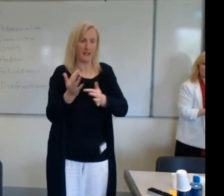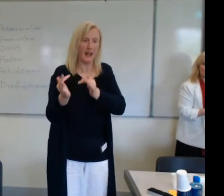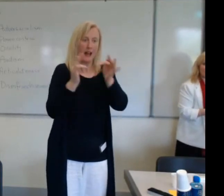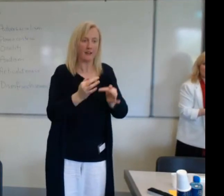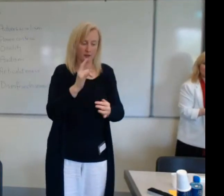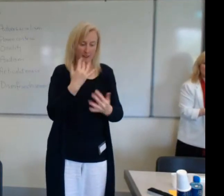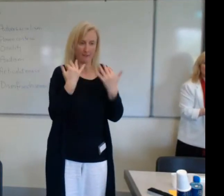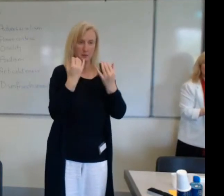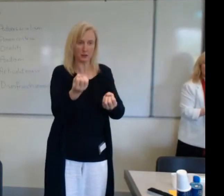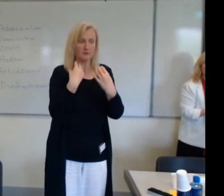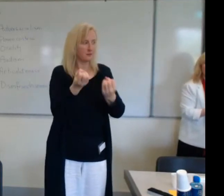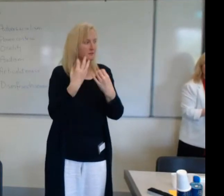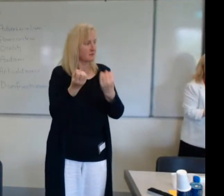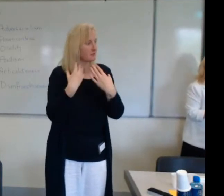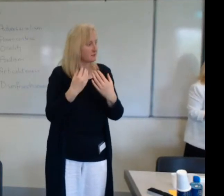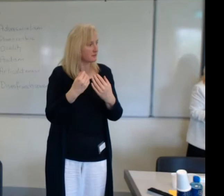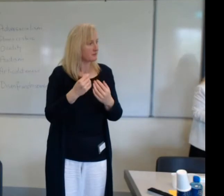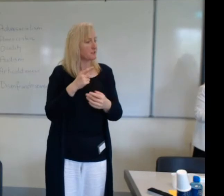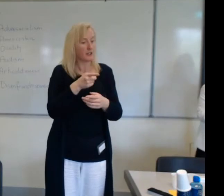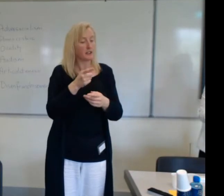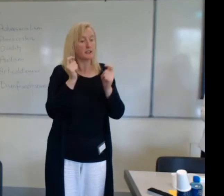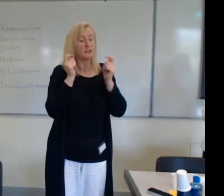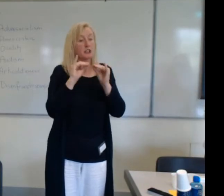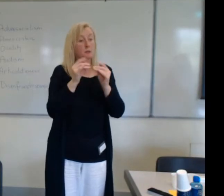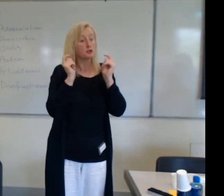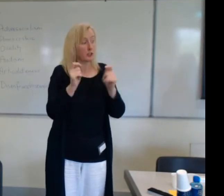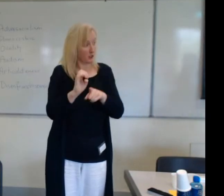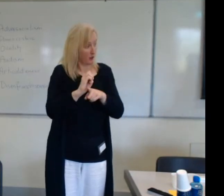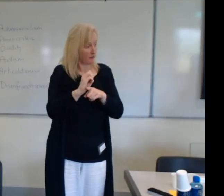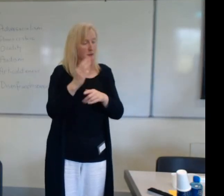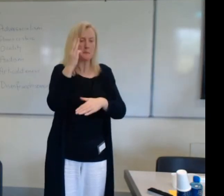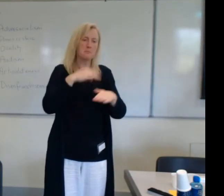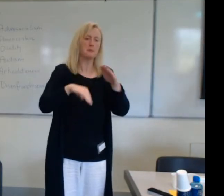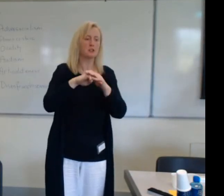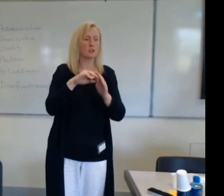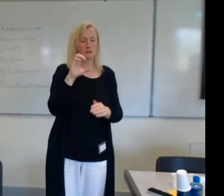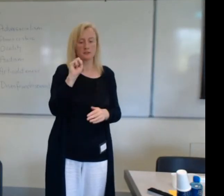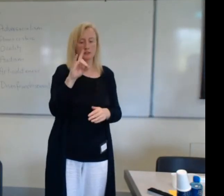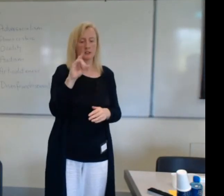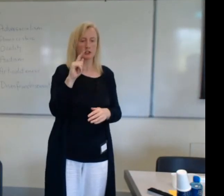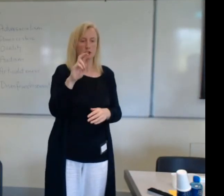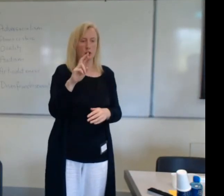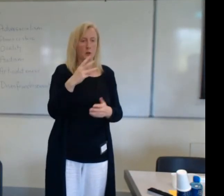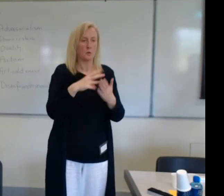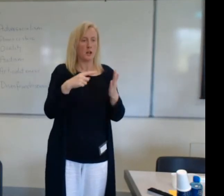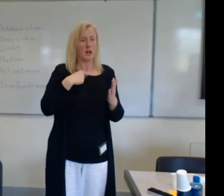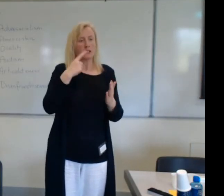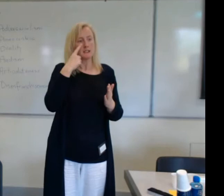interpreters? Is that robust enough? In Minister Shatter's, I have to say, when I saw the statutory instruments, I thought, if